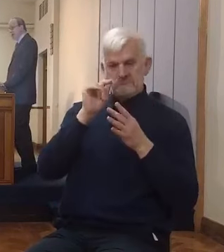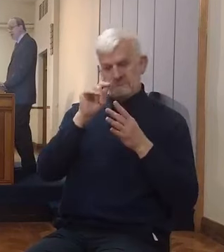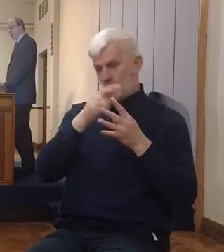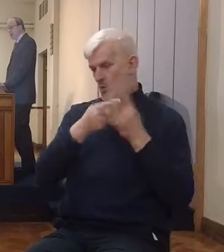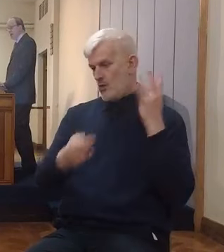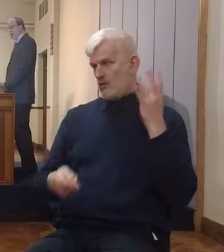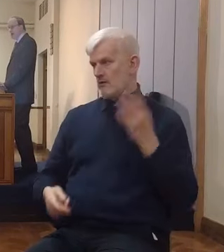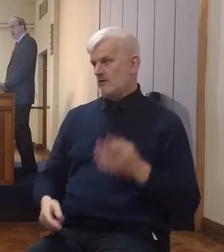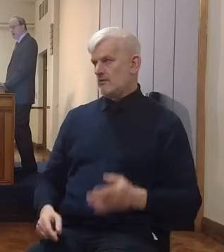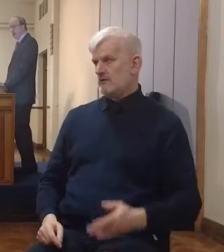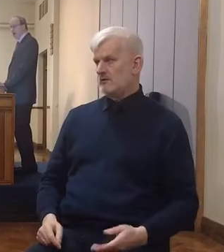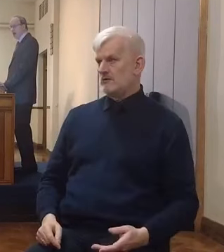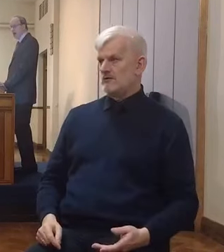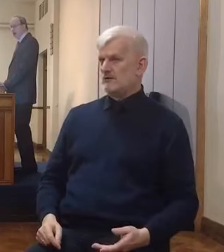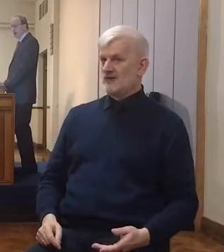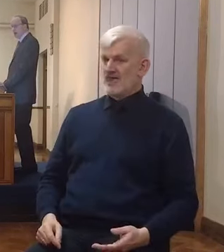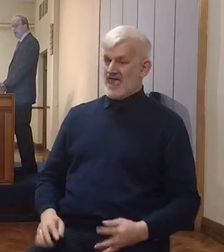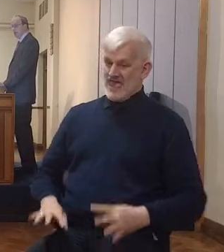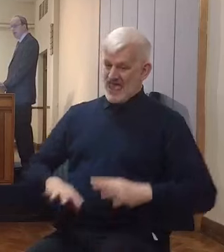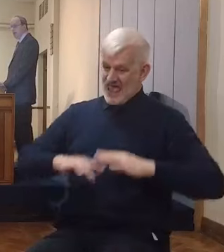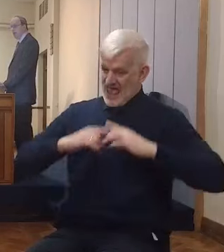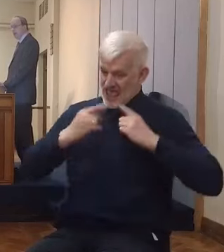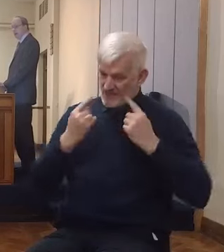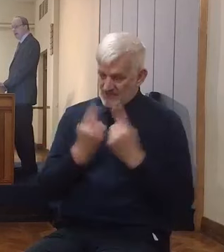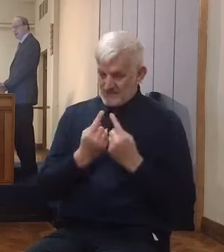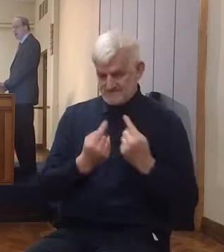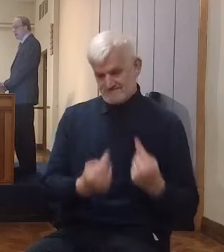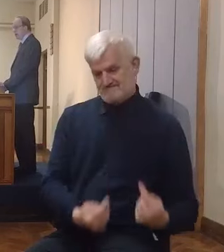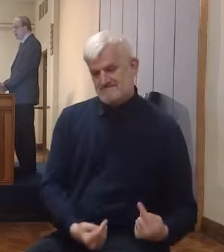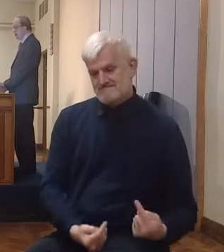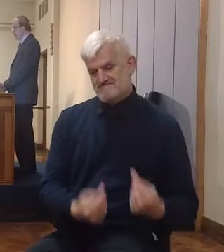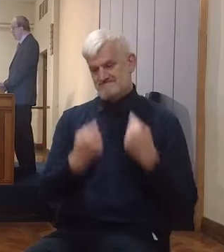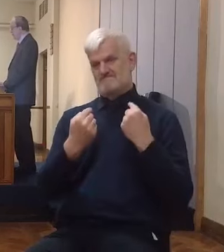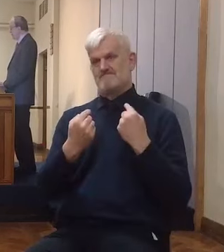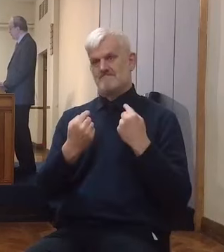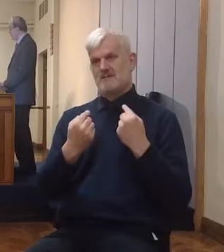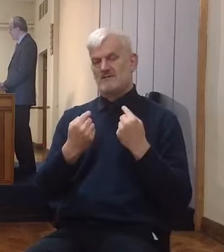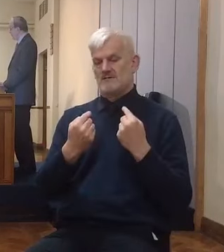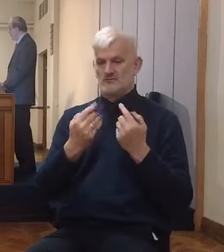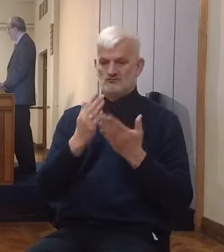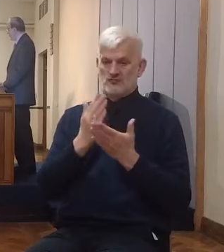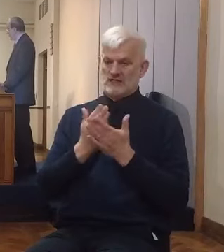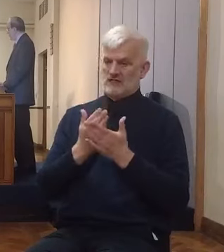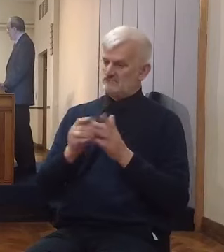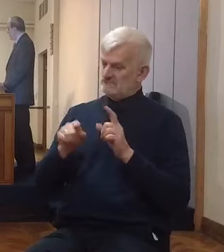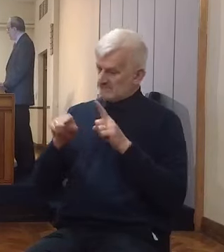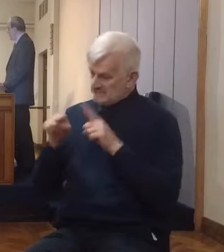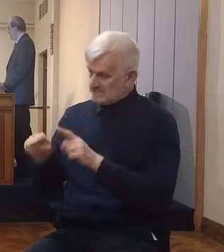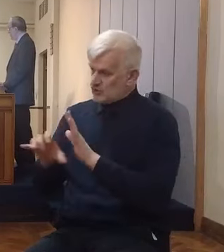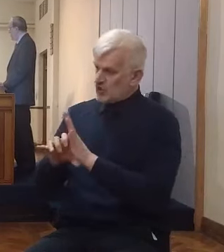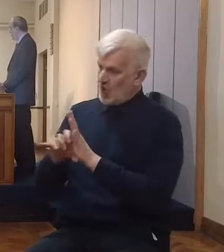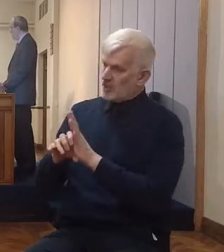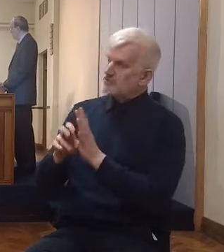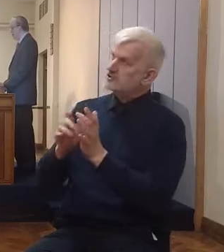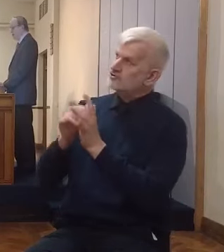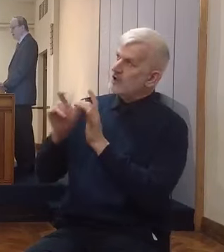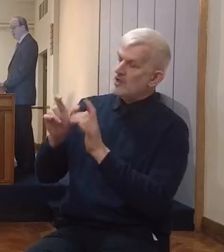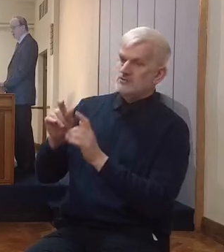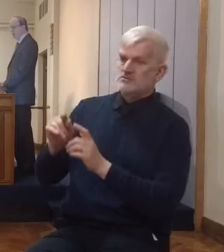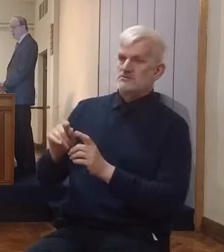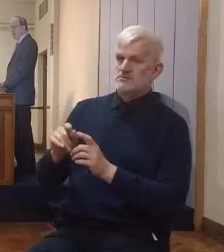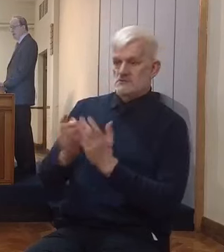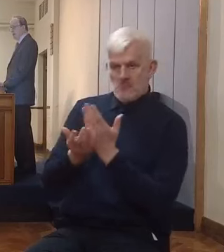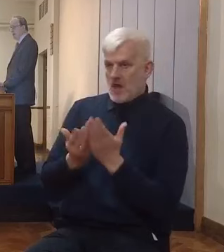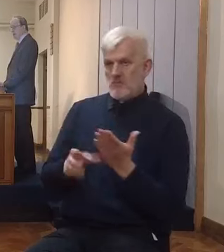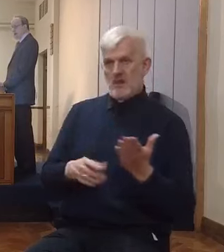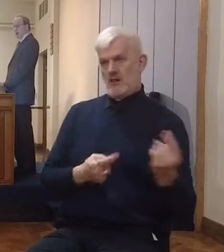Everything seems to be pitched against belief, against Christ, against the church of Christ and the word of